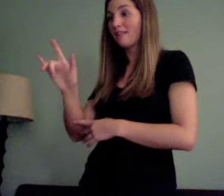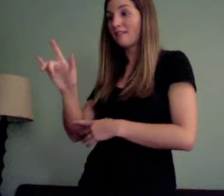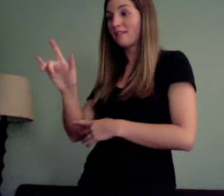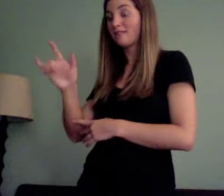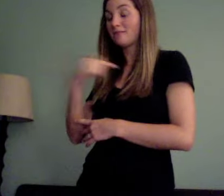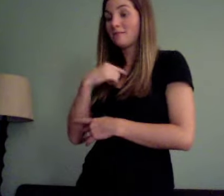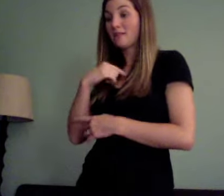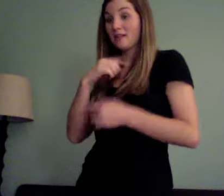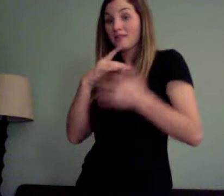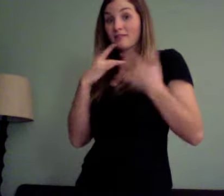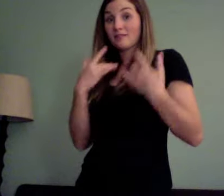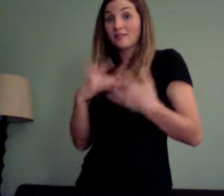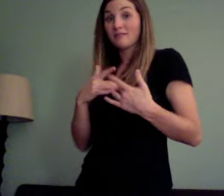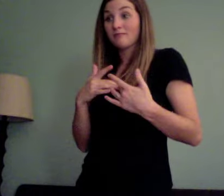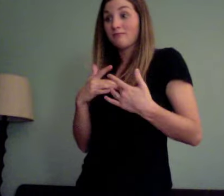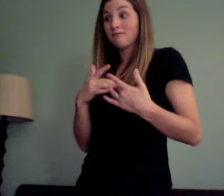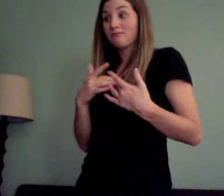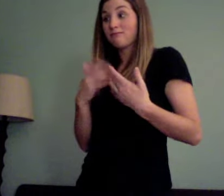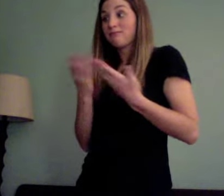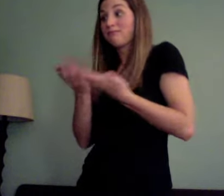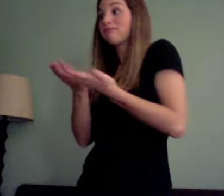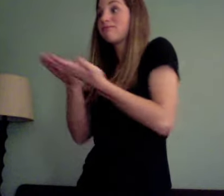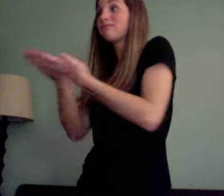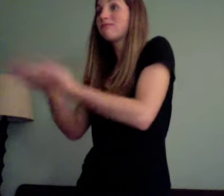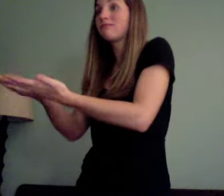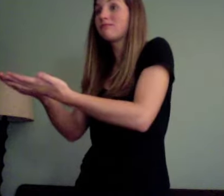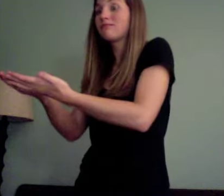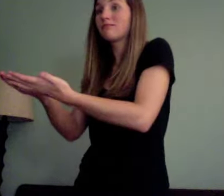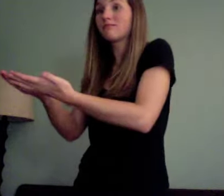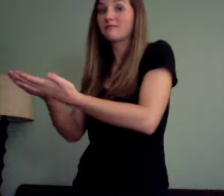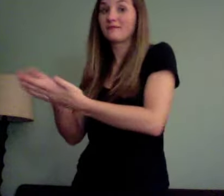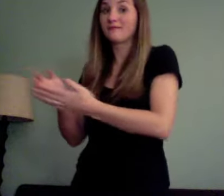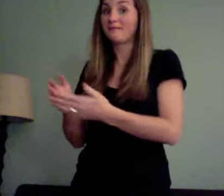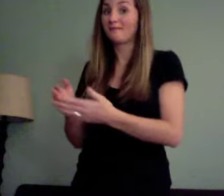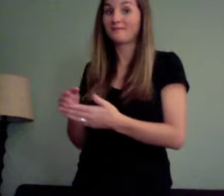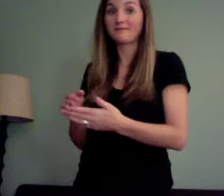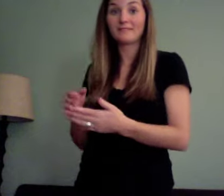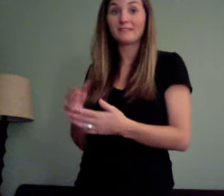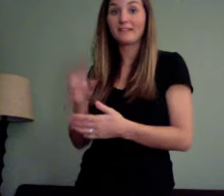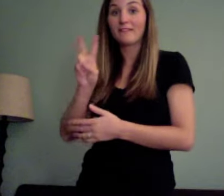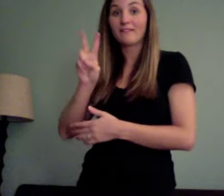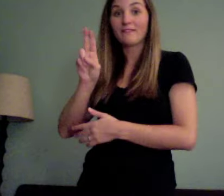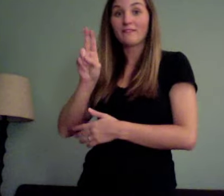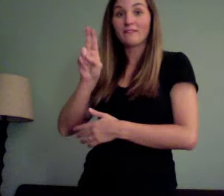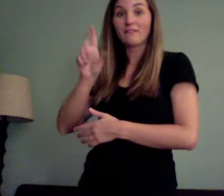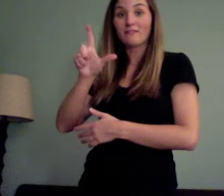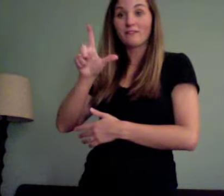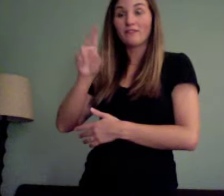line. I made myself vulnerable. I said, just want you to know, I love you.